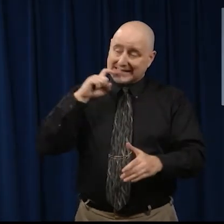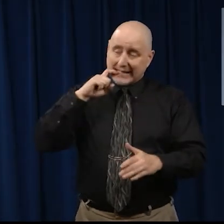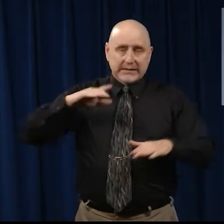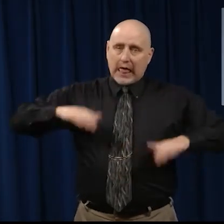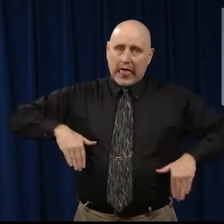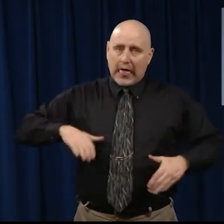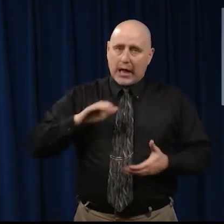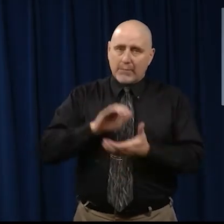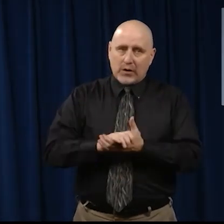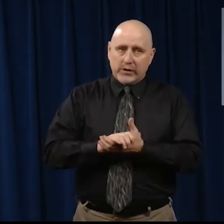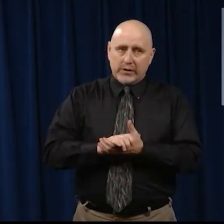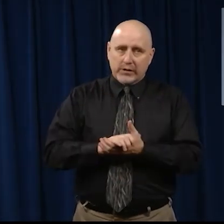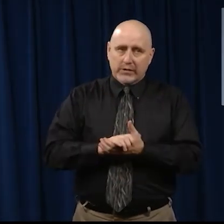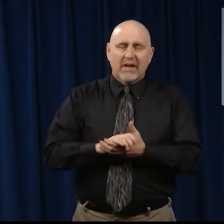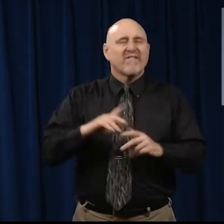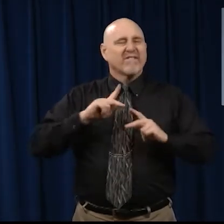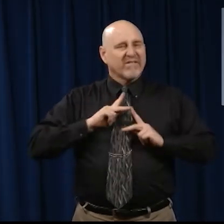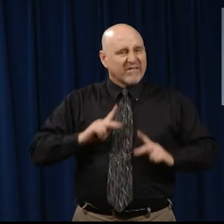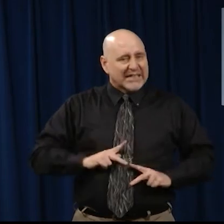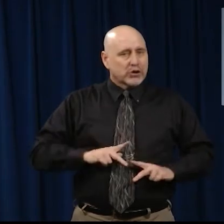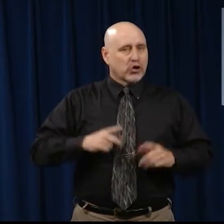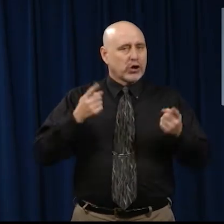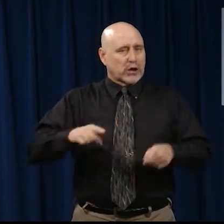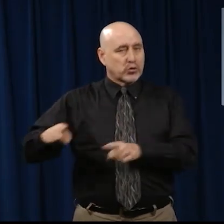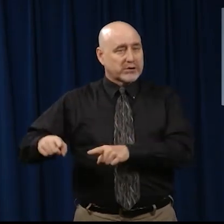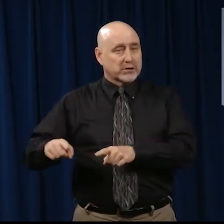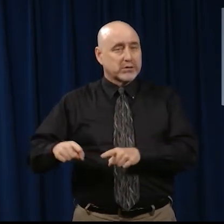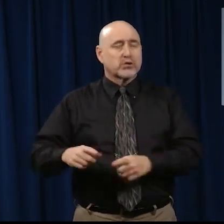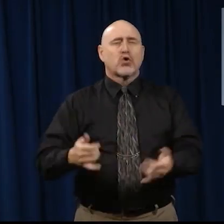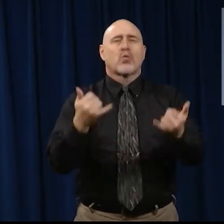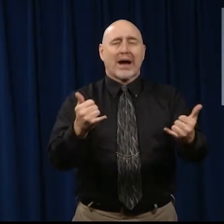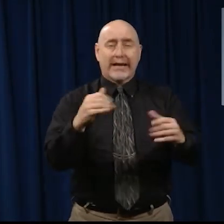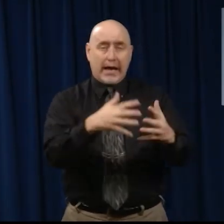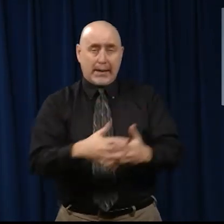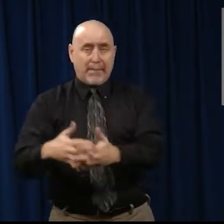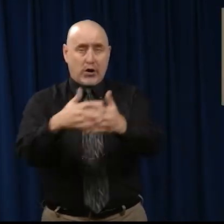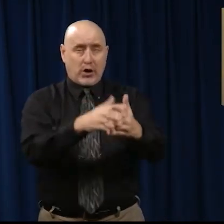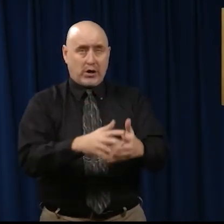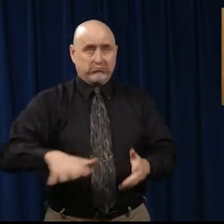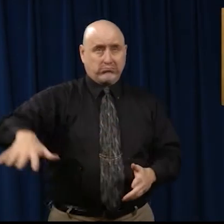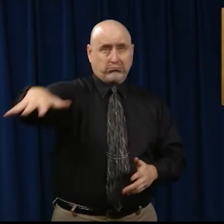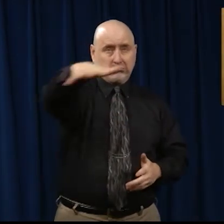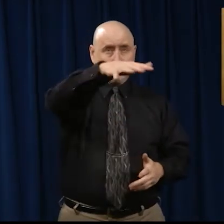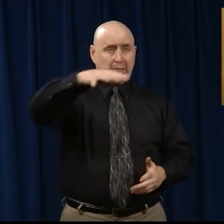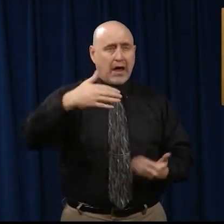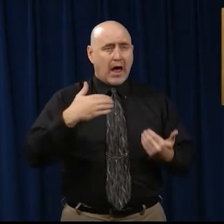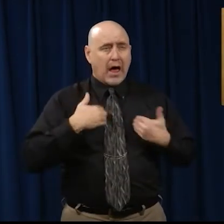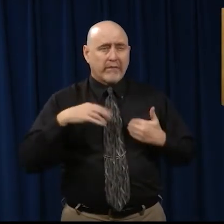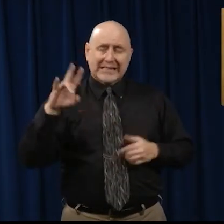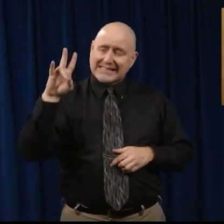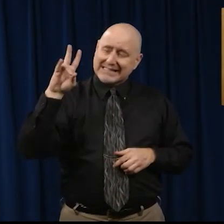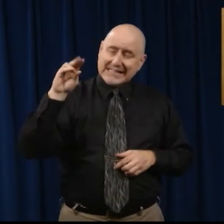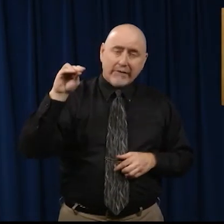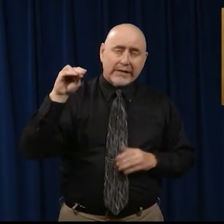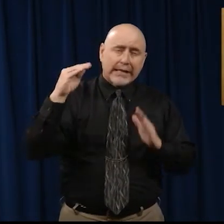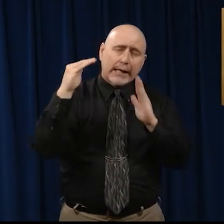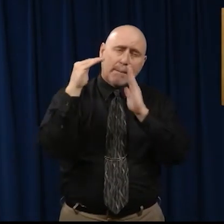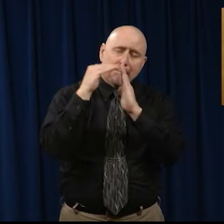sex outside of that relationship, just the physical consequences. Do you know right now, in the United States of America, there are